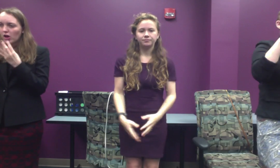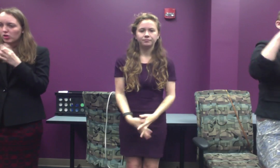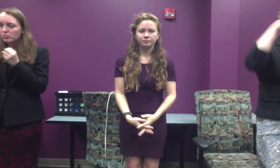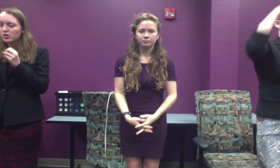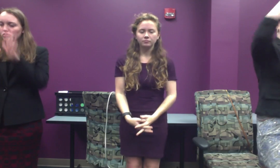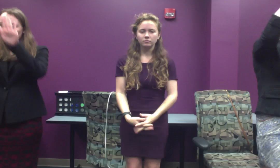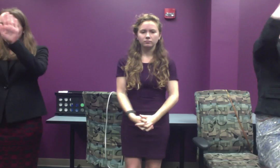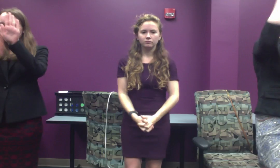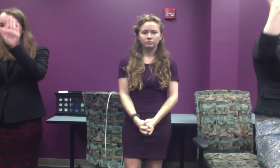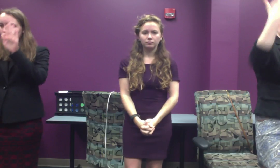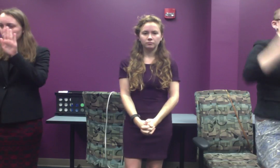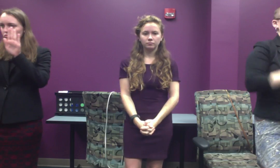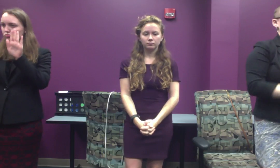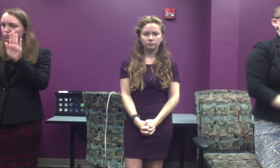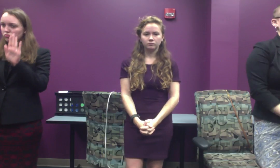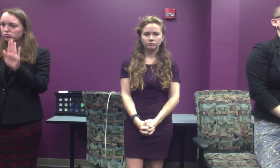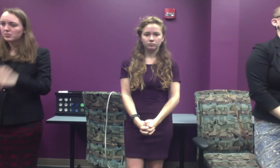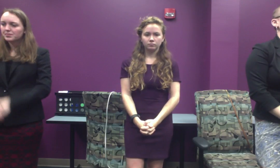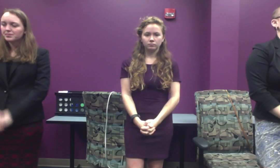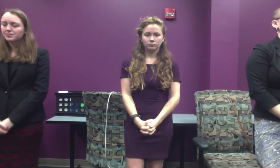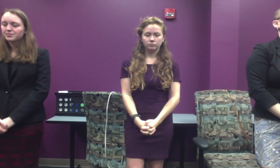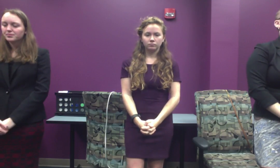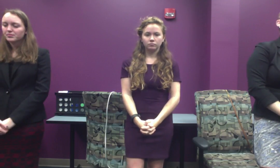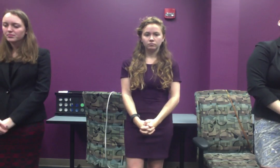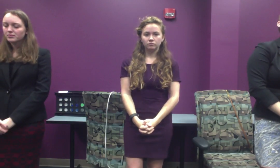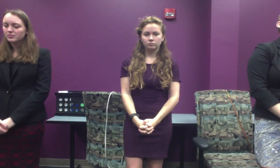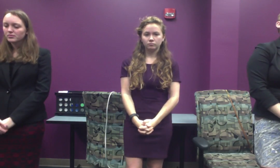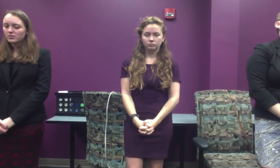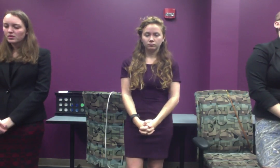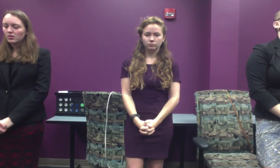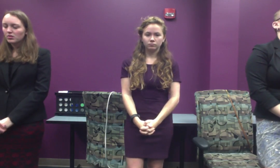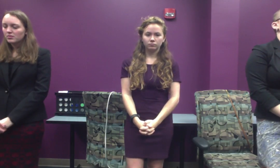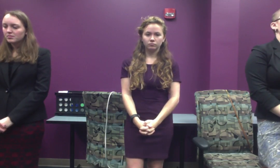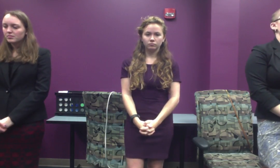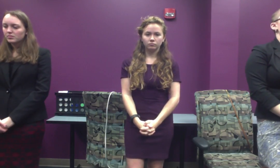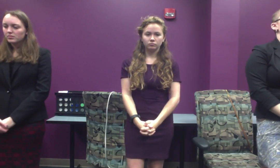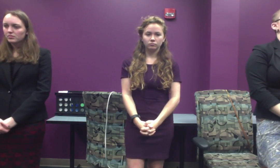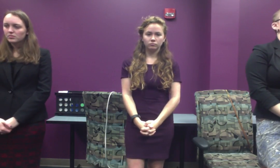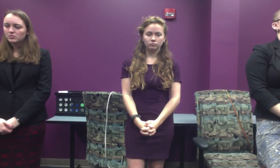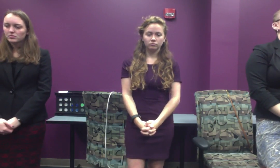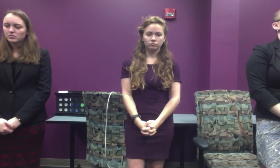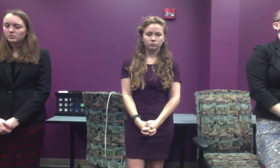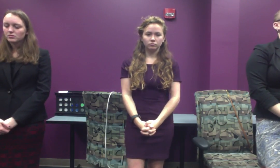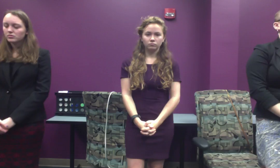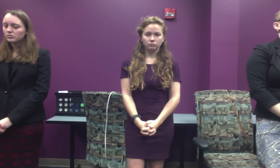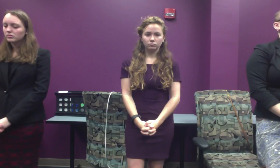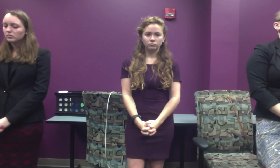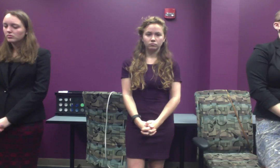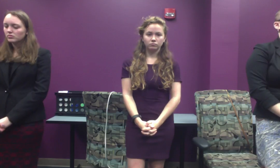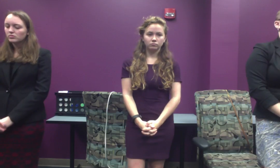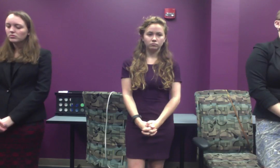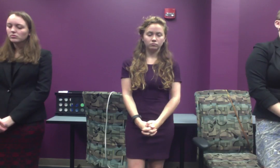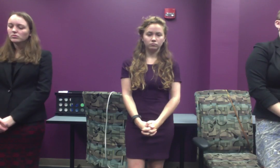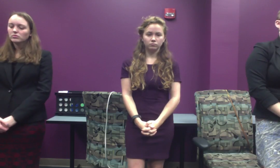Each staff writer goes around to local businesses and asks if they'd like to advertise and figures out how much space they